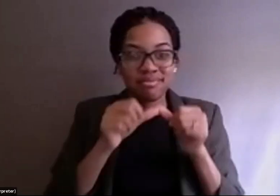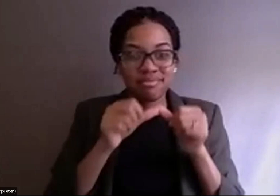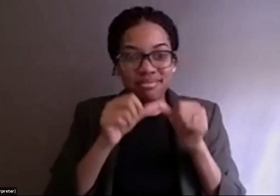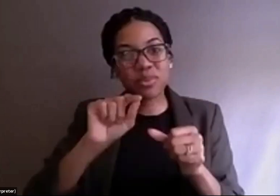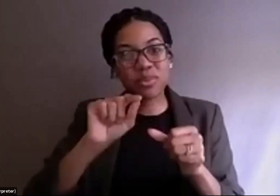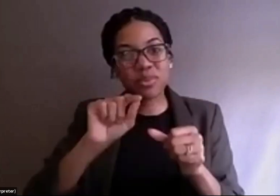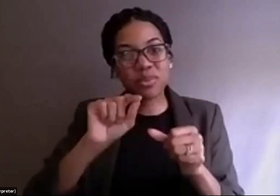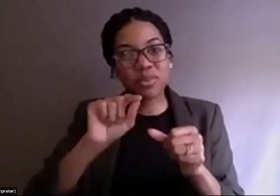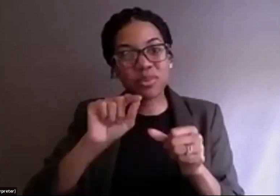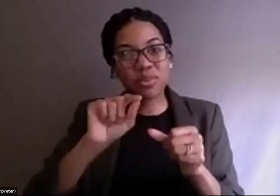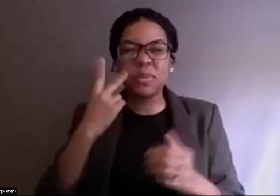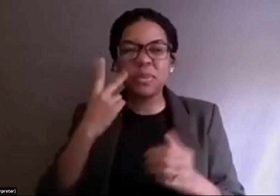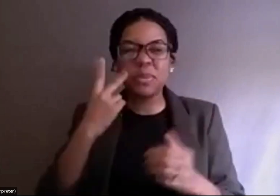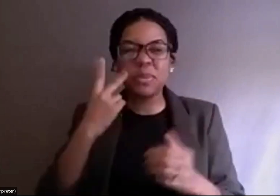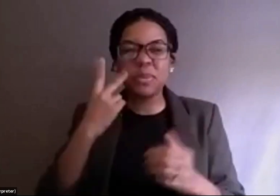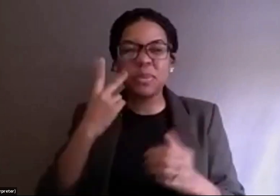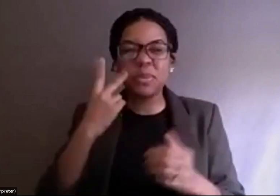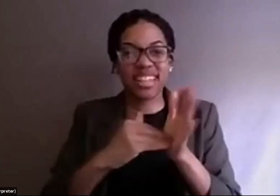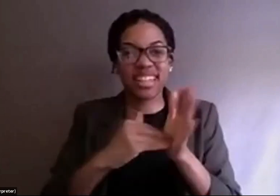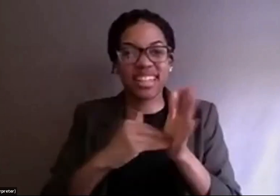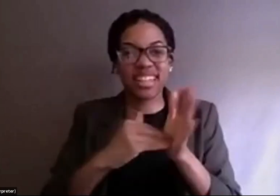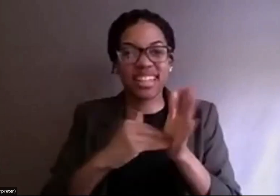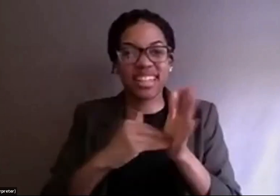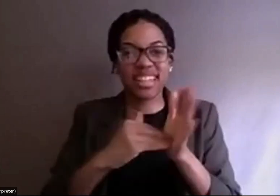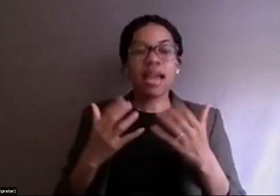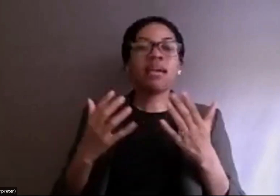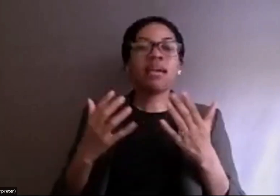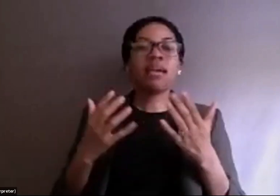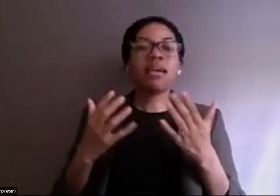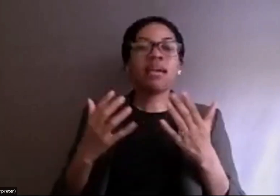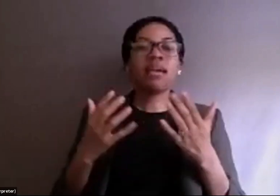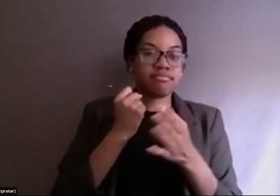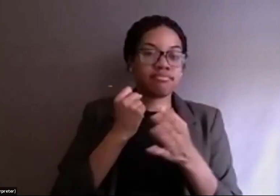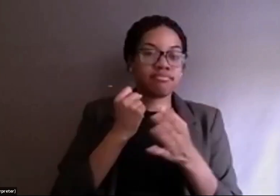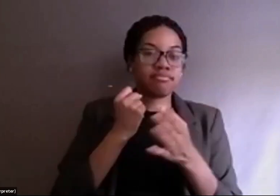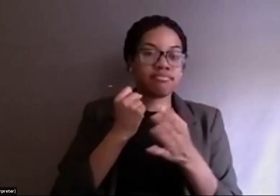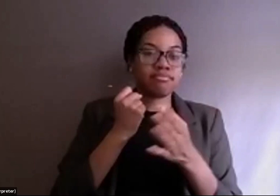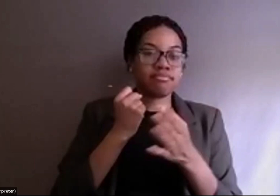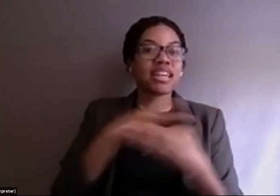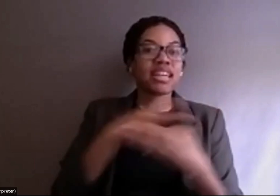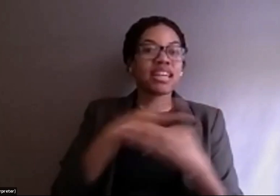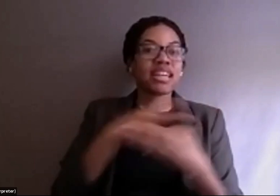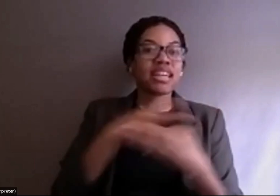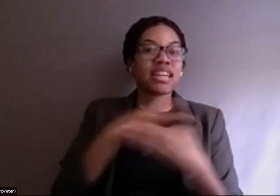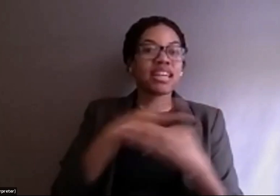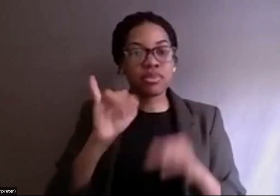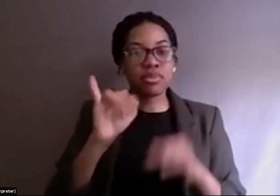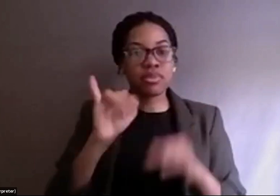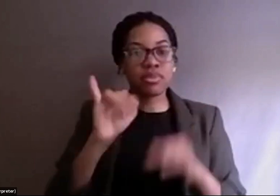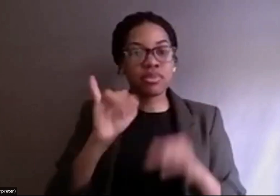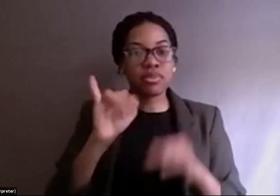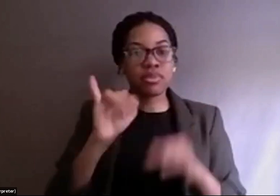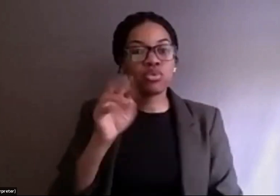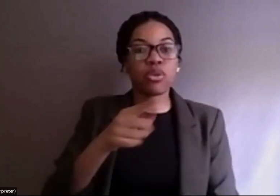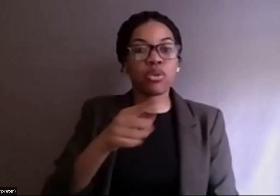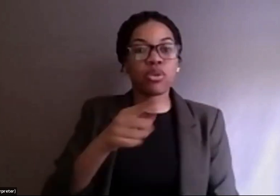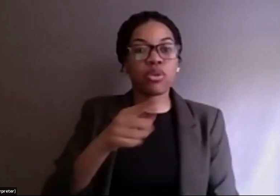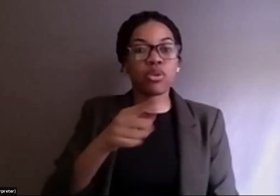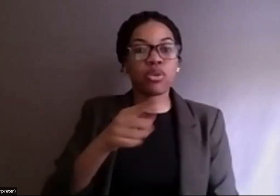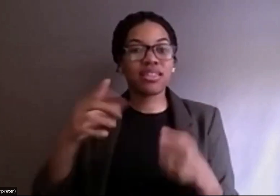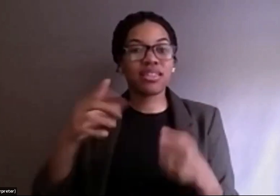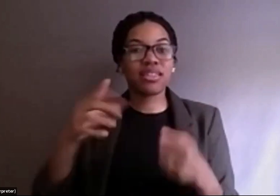we have done that. So we have now rescheduled it June 3rd through 5th, 2021.